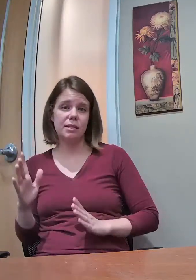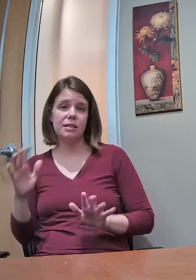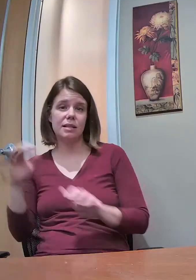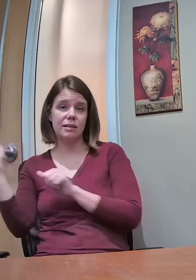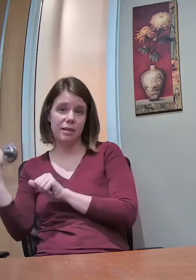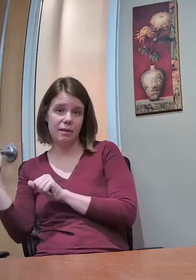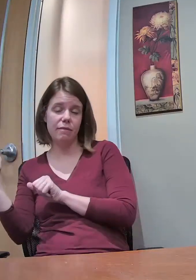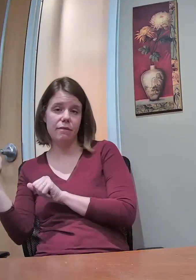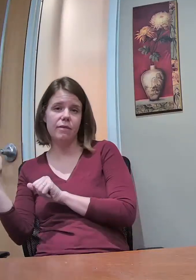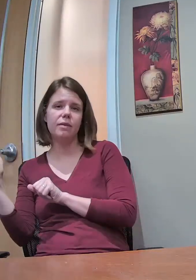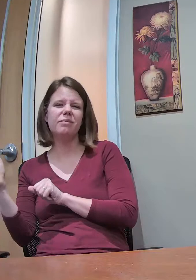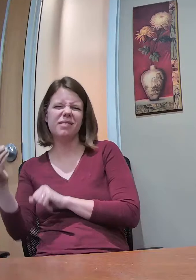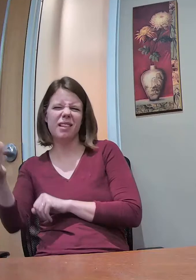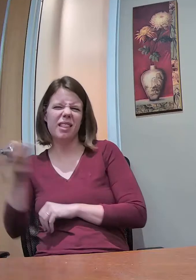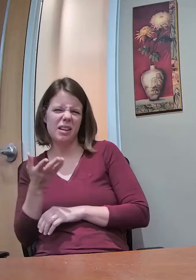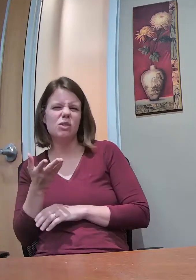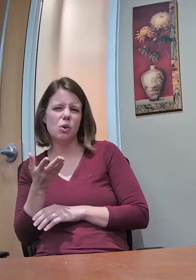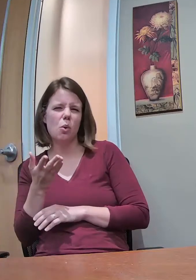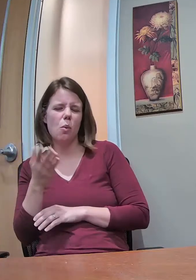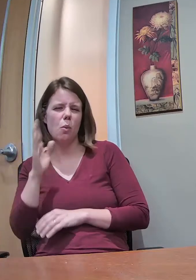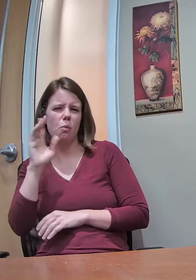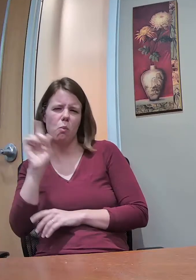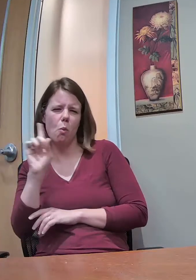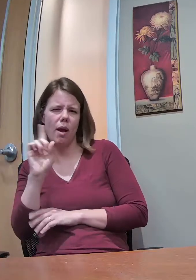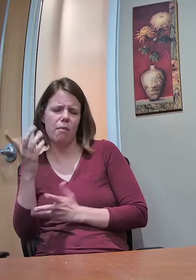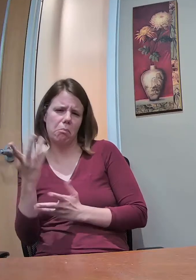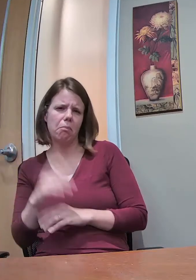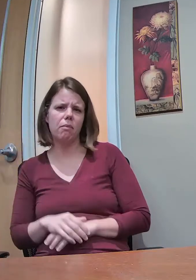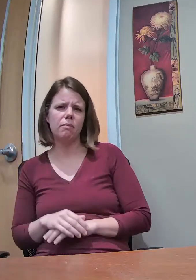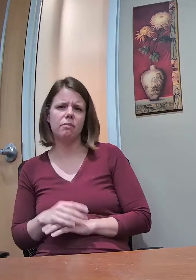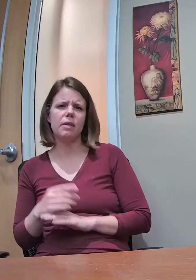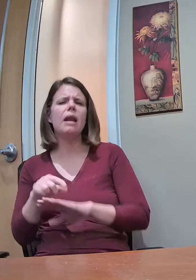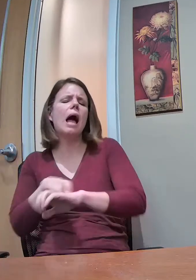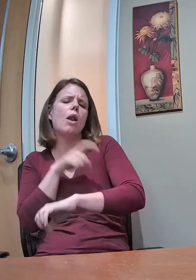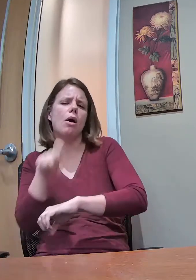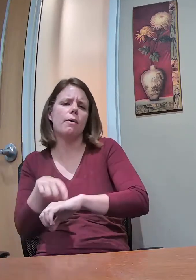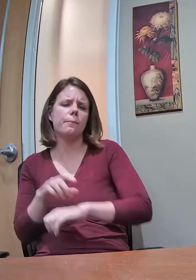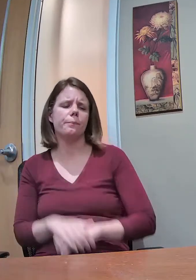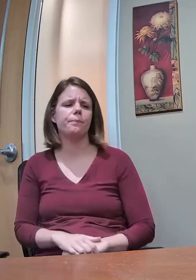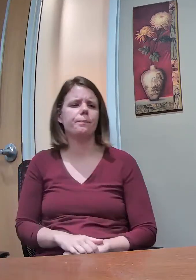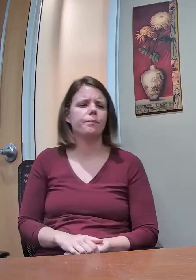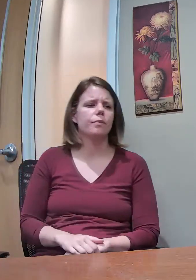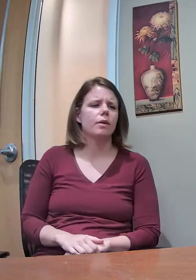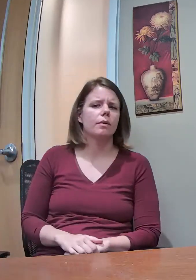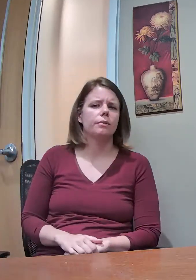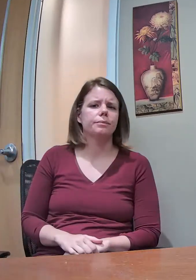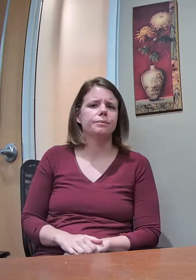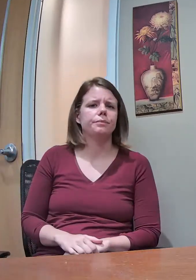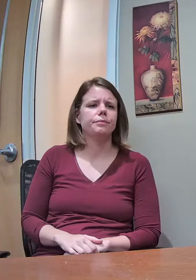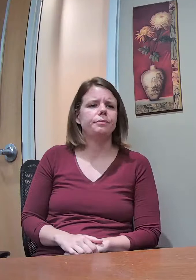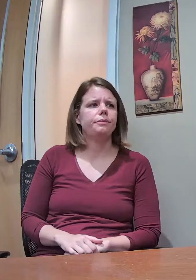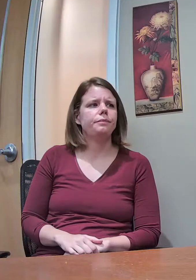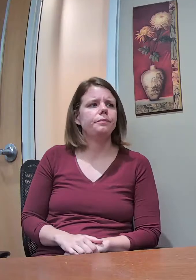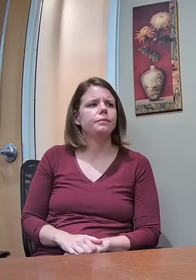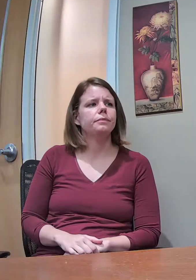day absences. So the essential day absences include absences for reasons of